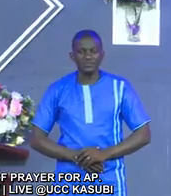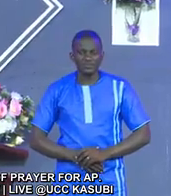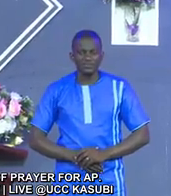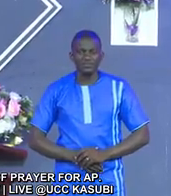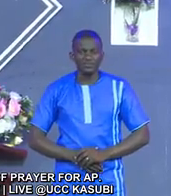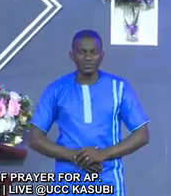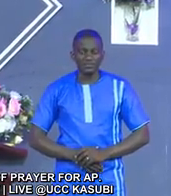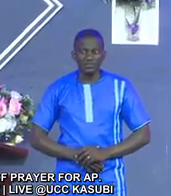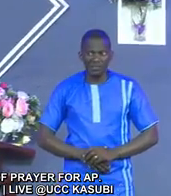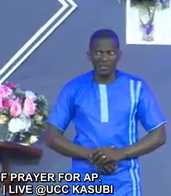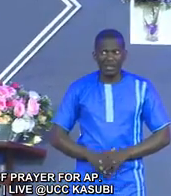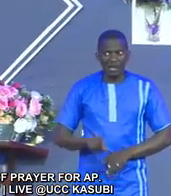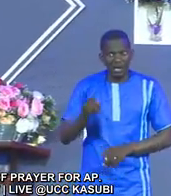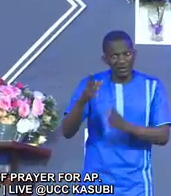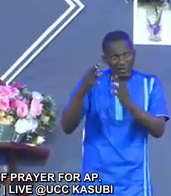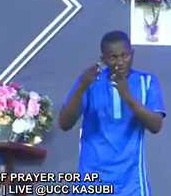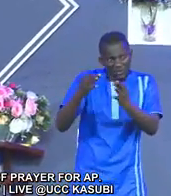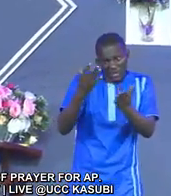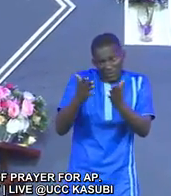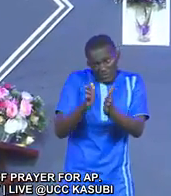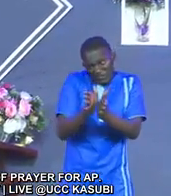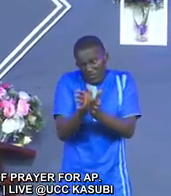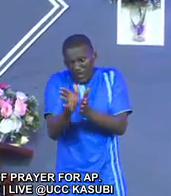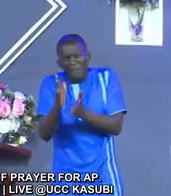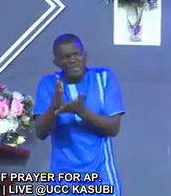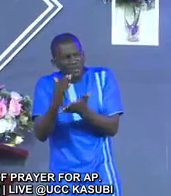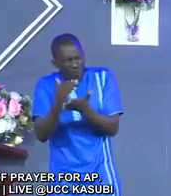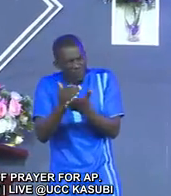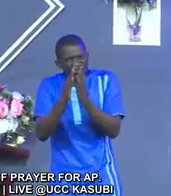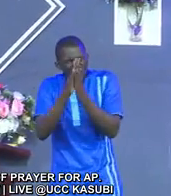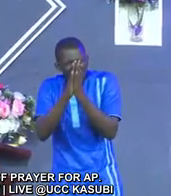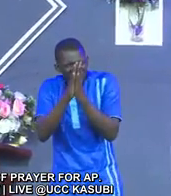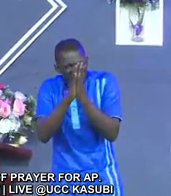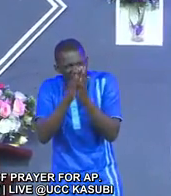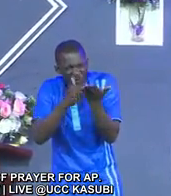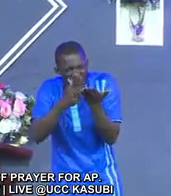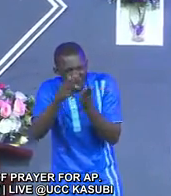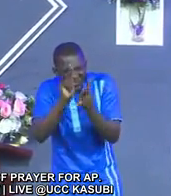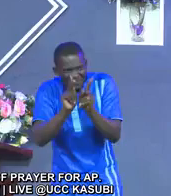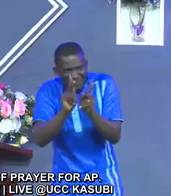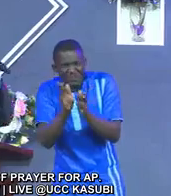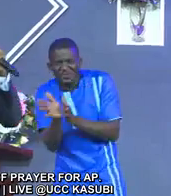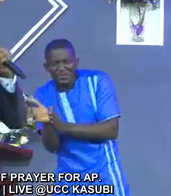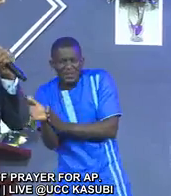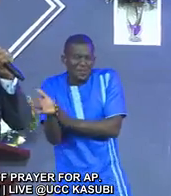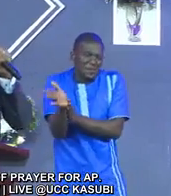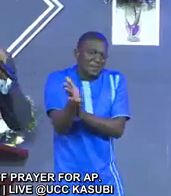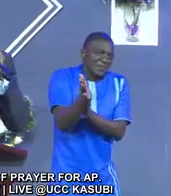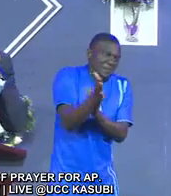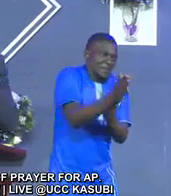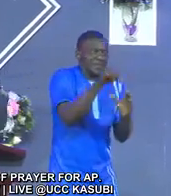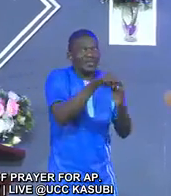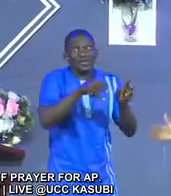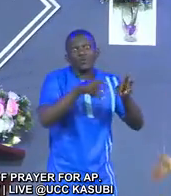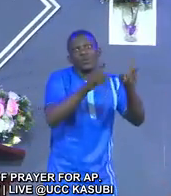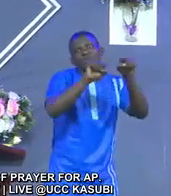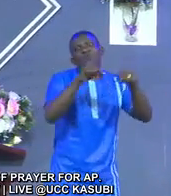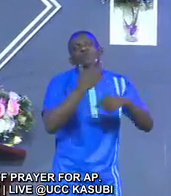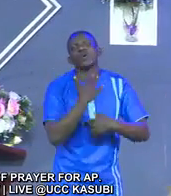nga byali badde bigenda sayidi eno naye olw'essaala z'abatukuvu ne bikyuka ne bigenda gye twagala